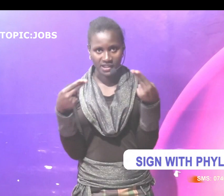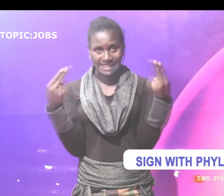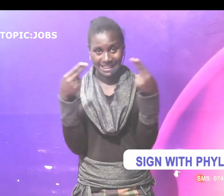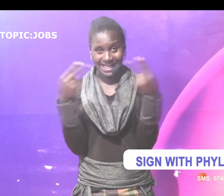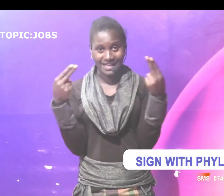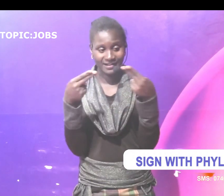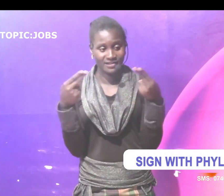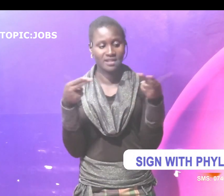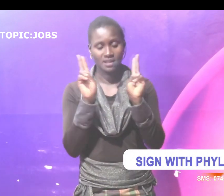letter H.